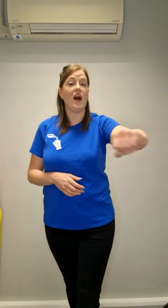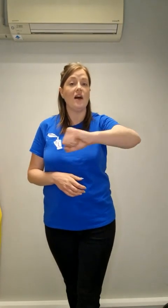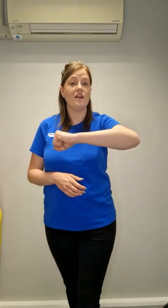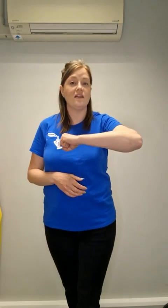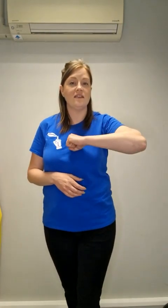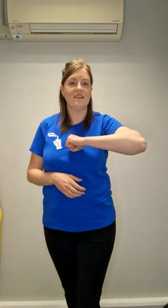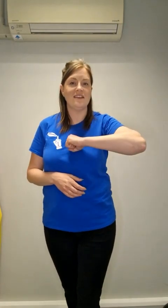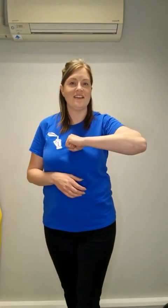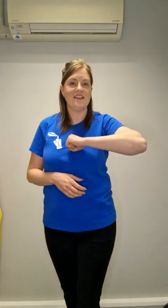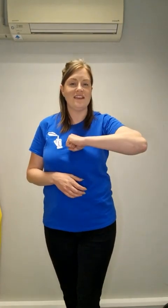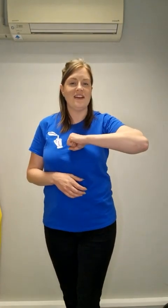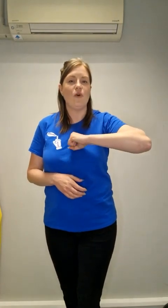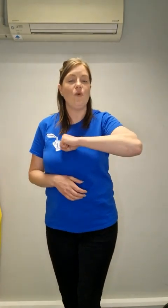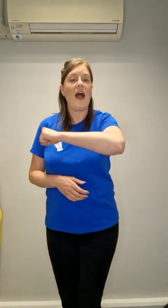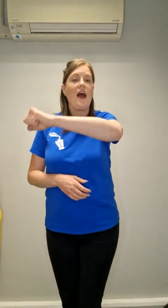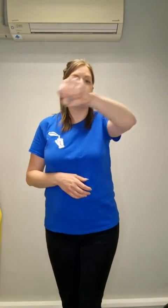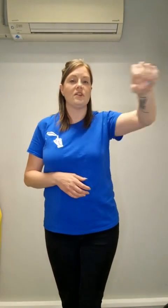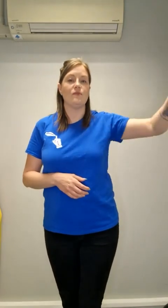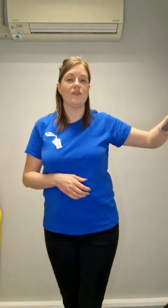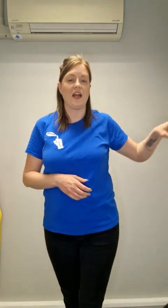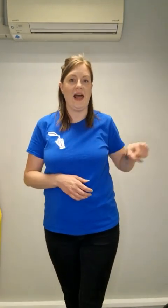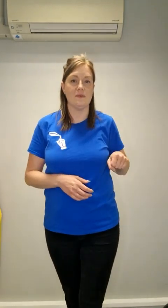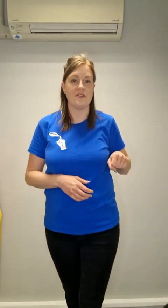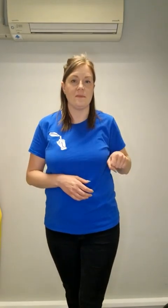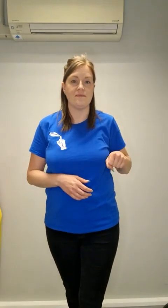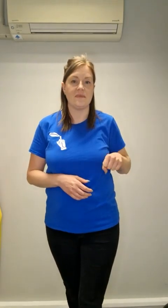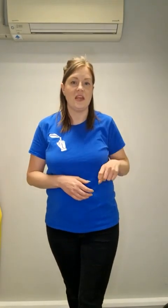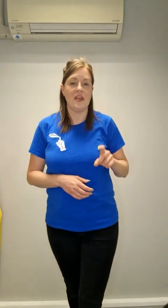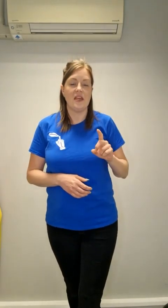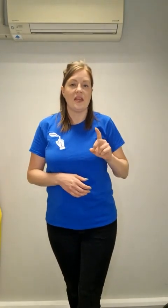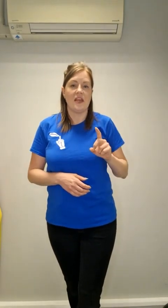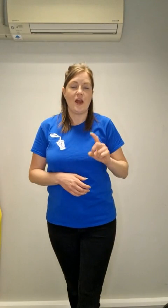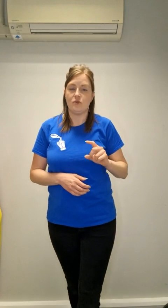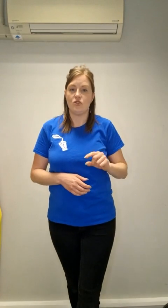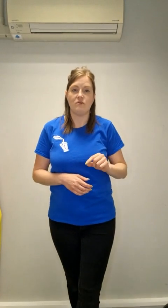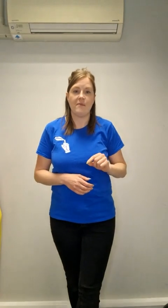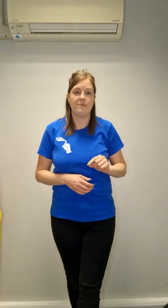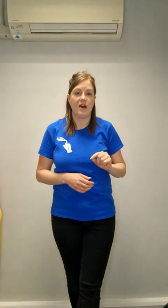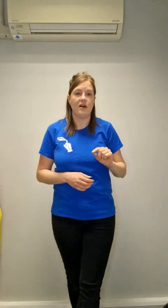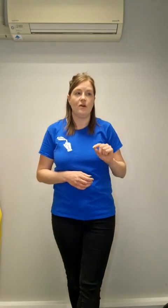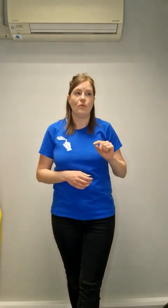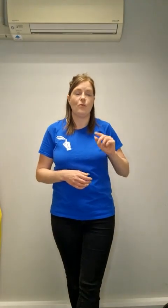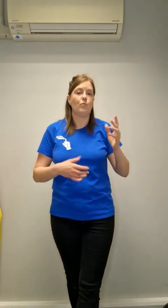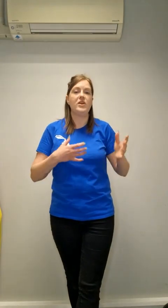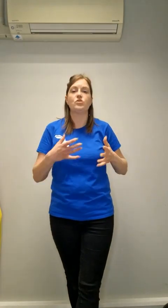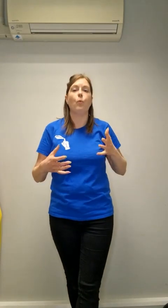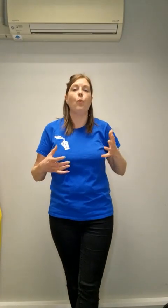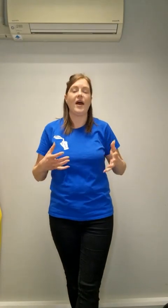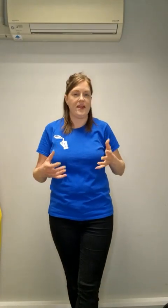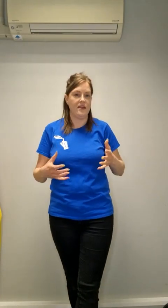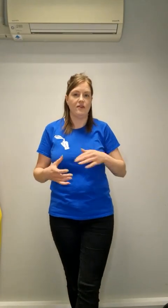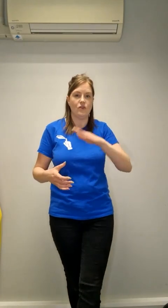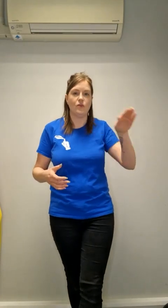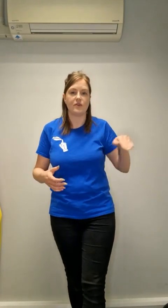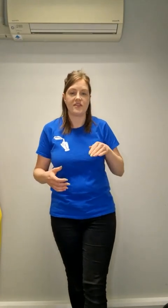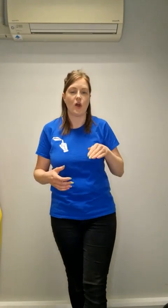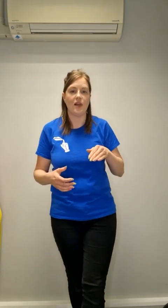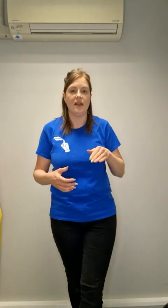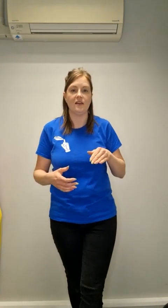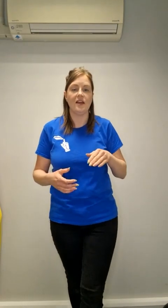hug or out for the clout. Helps you to remember which way you're circling.